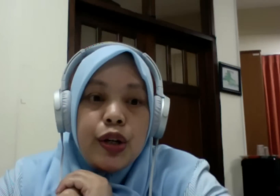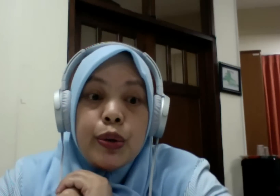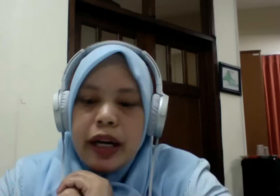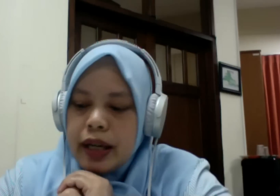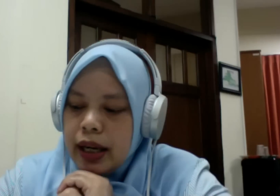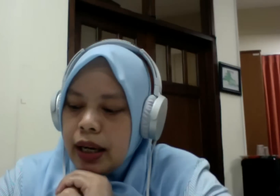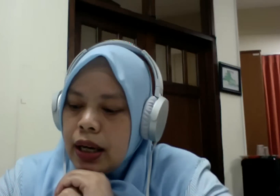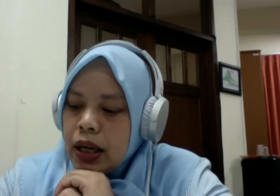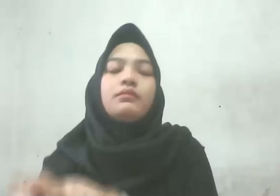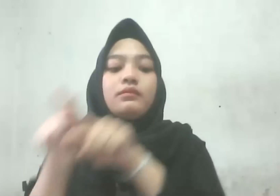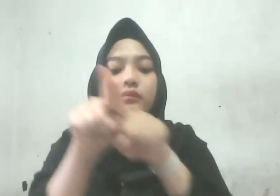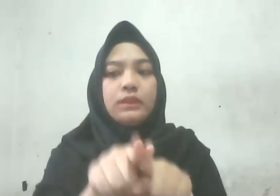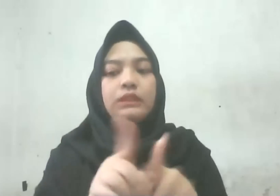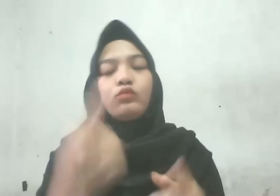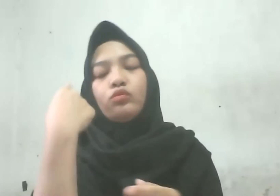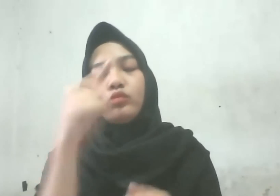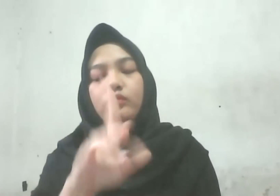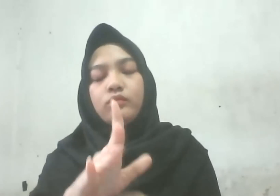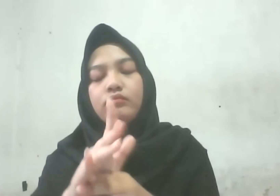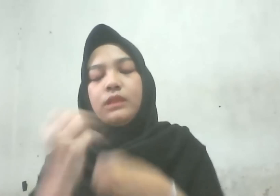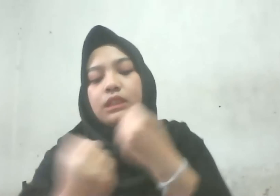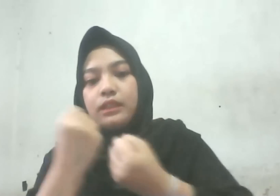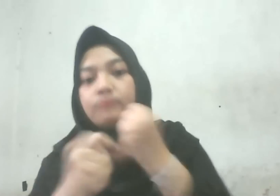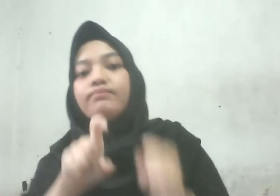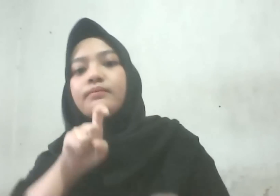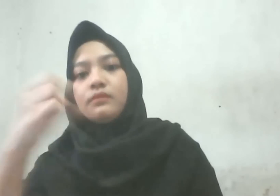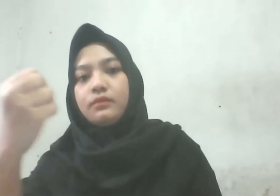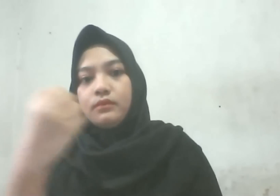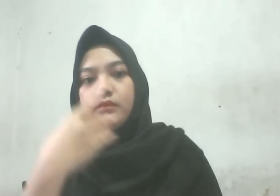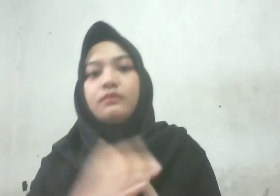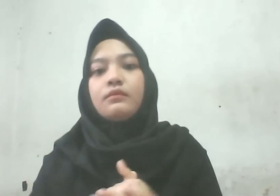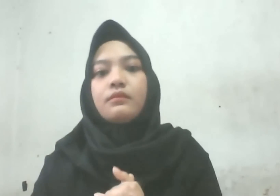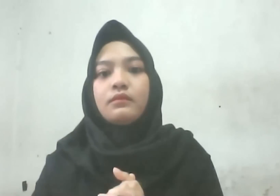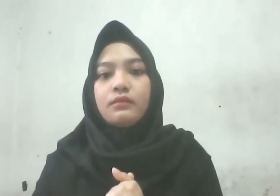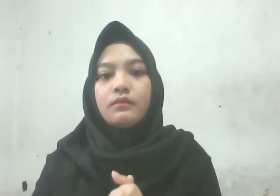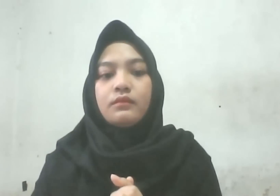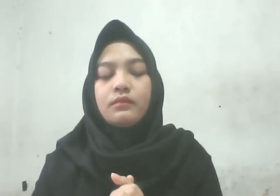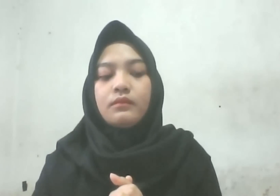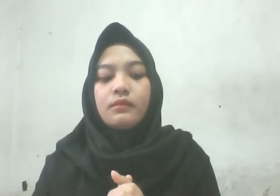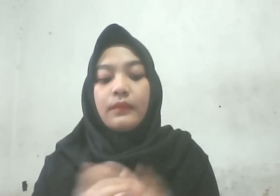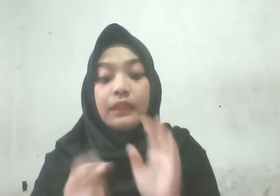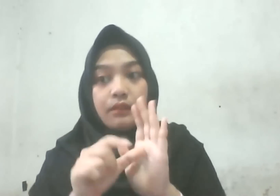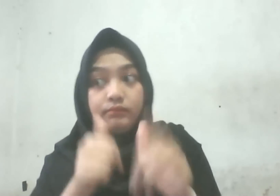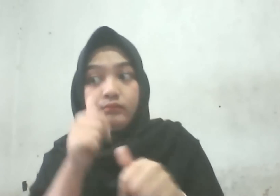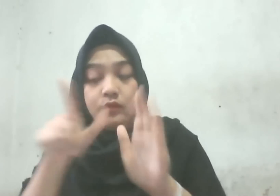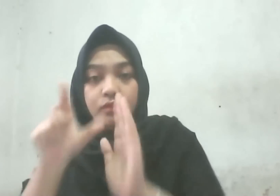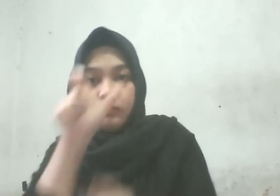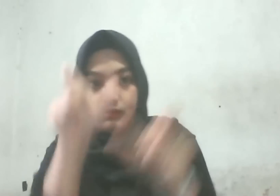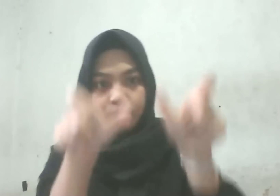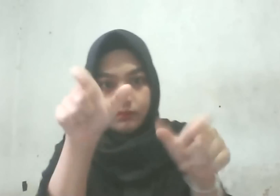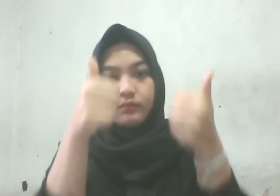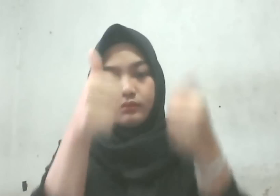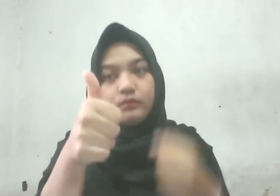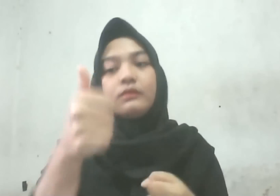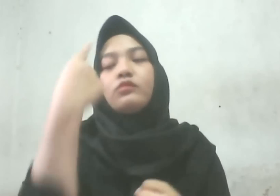session Q&A. So for all audience, can ask questions to all speakers then. Maybe you